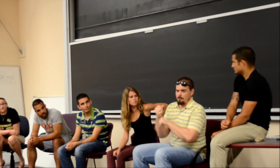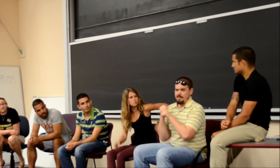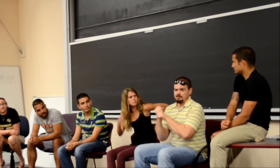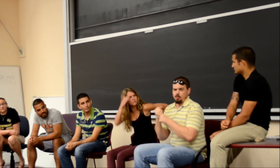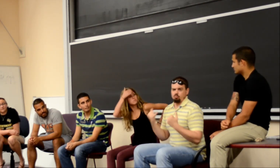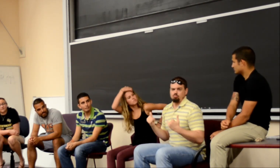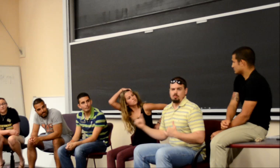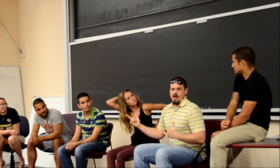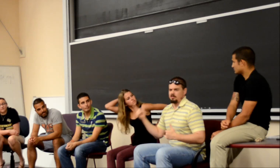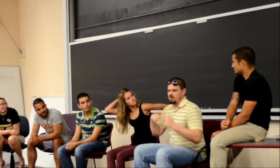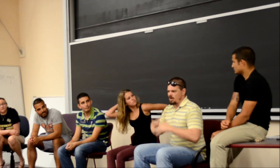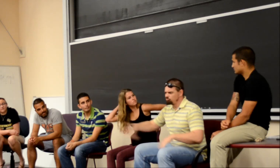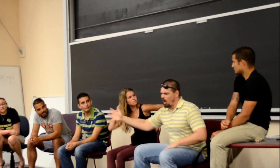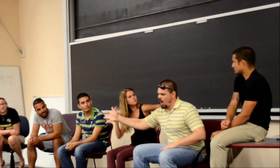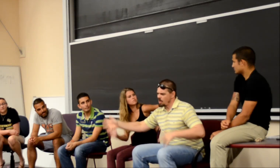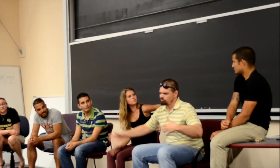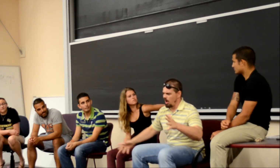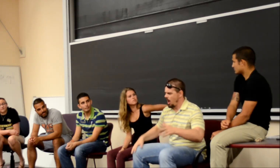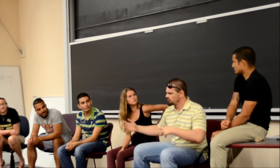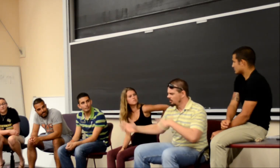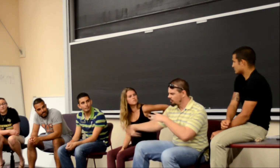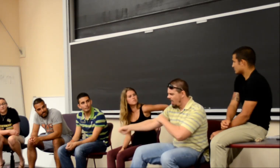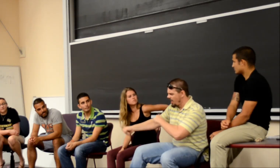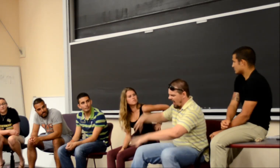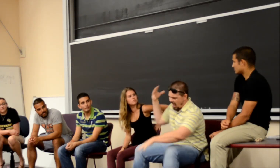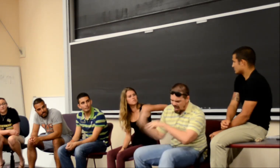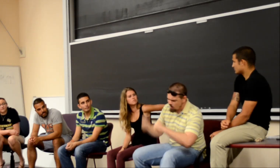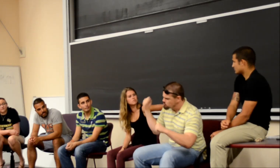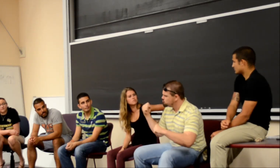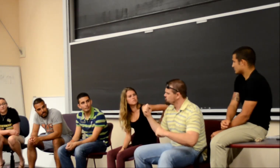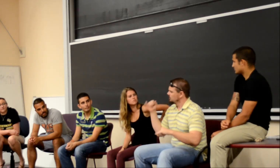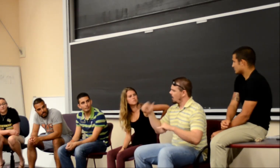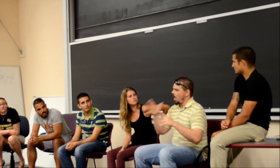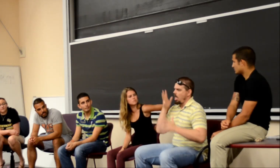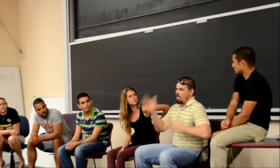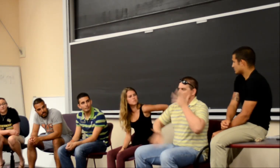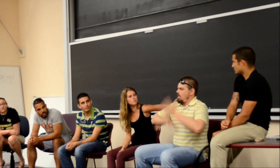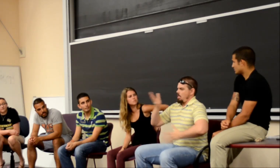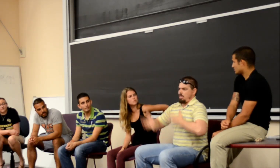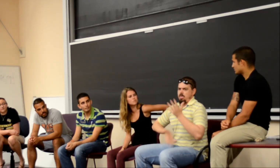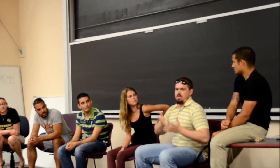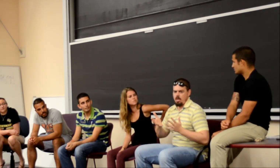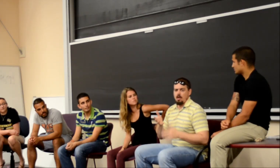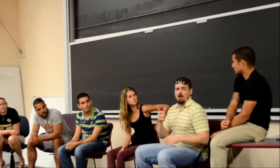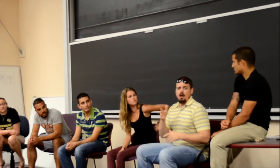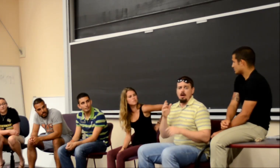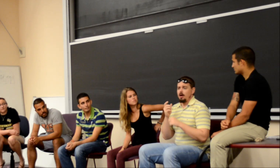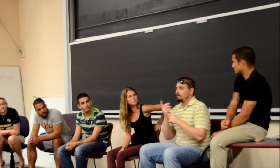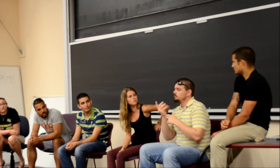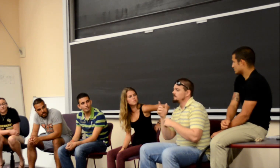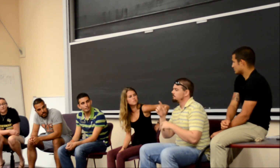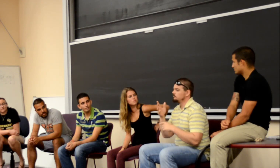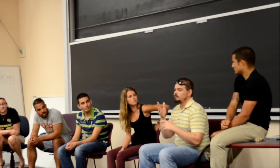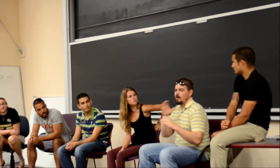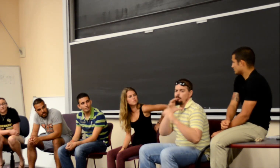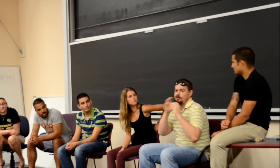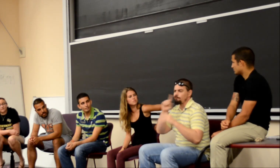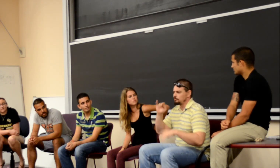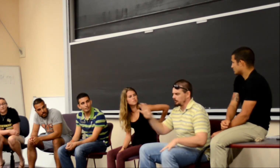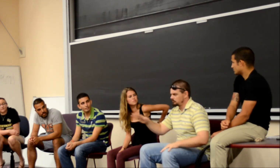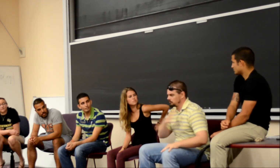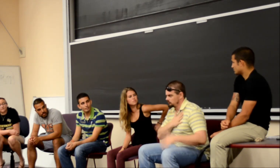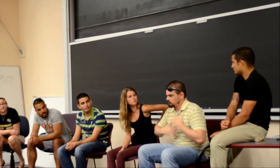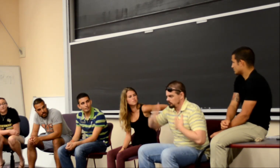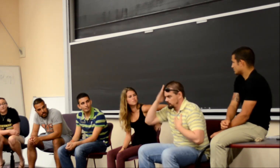baseball player. He influenced baseball. The strikes and the outs and all these signs in baseball came from a deaf